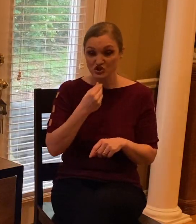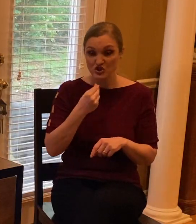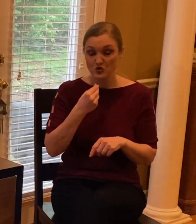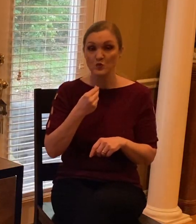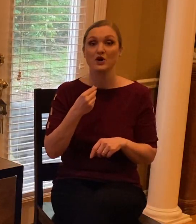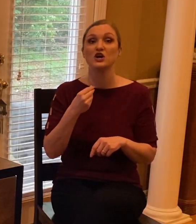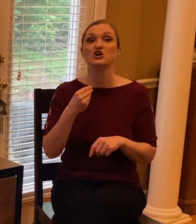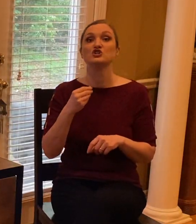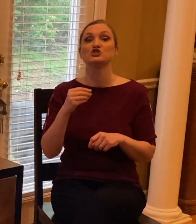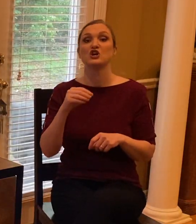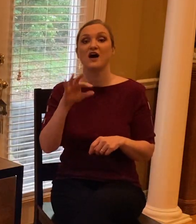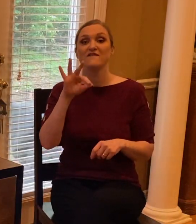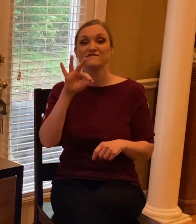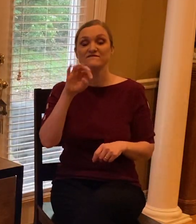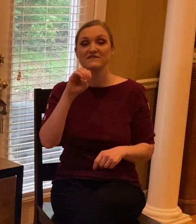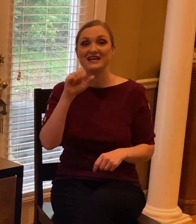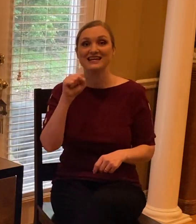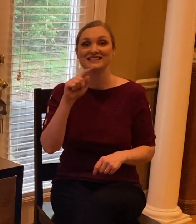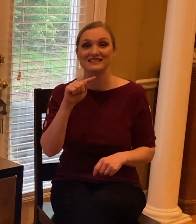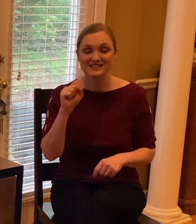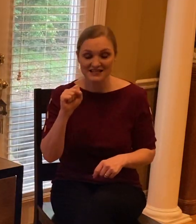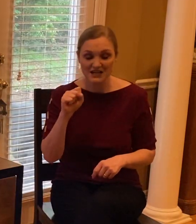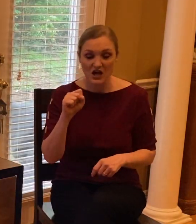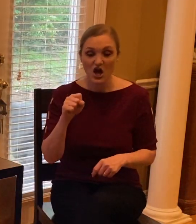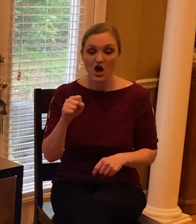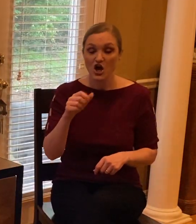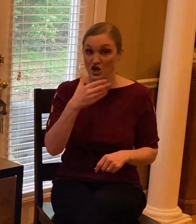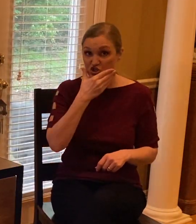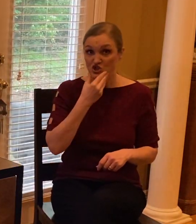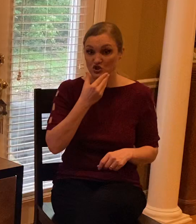referred to as a pilgrimage feast. It was one where Jews from